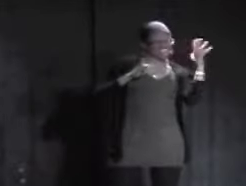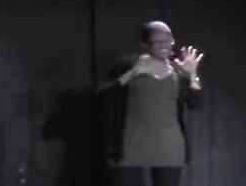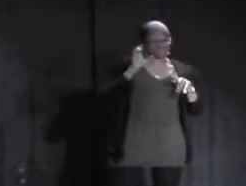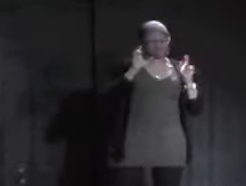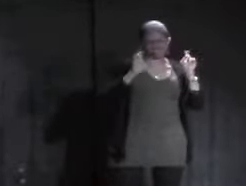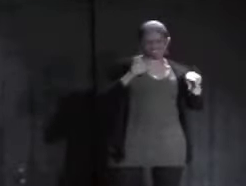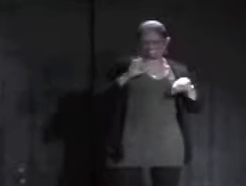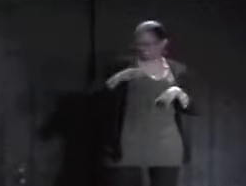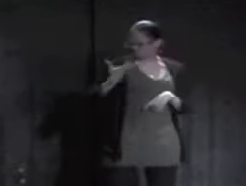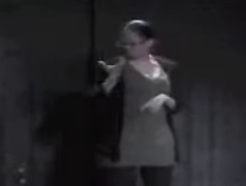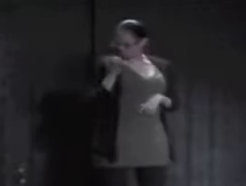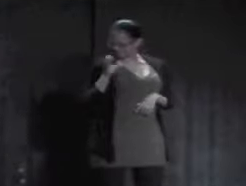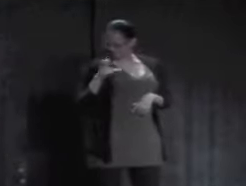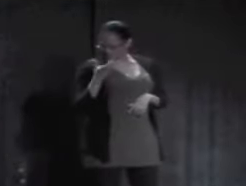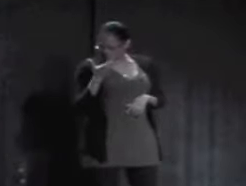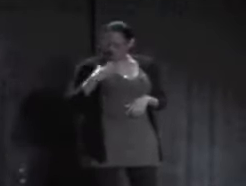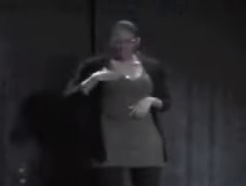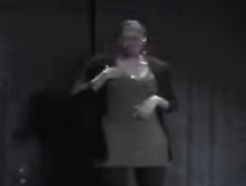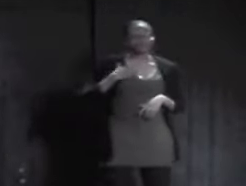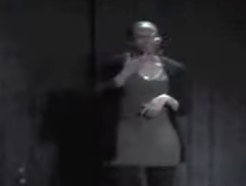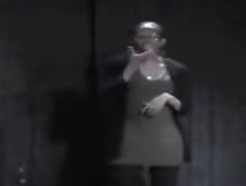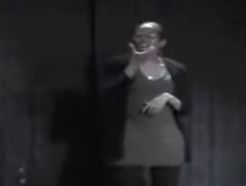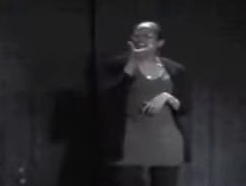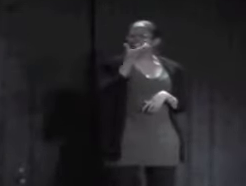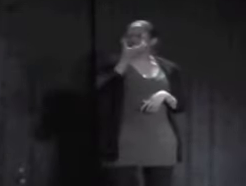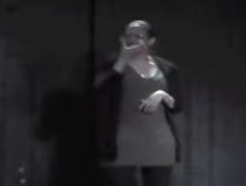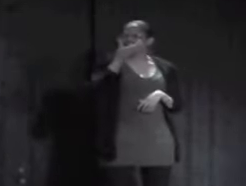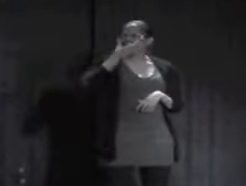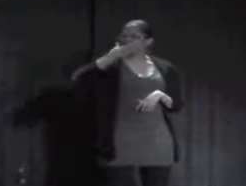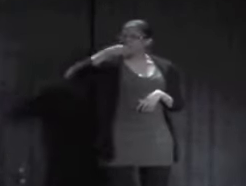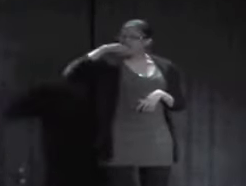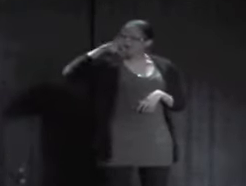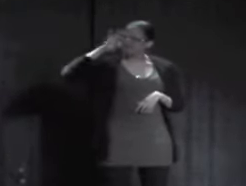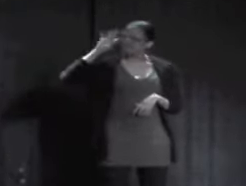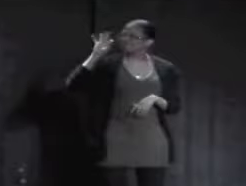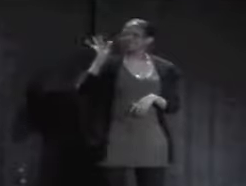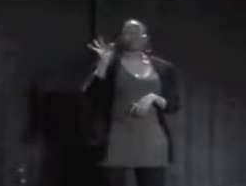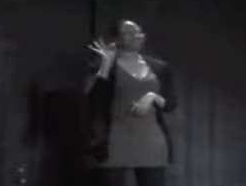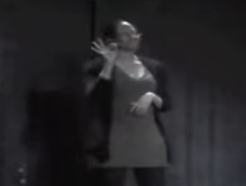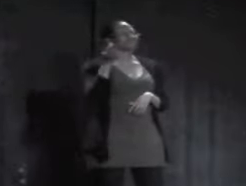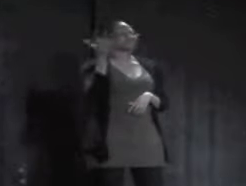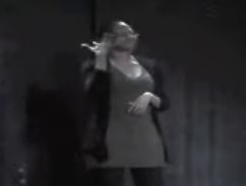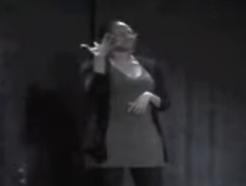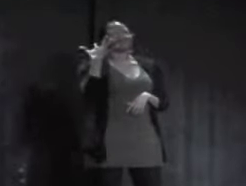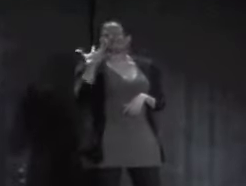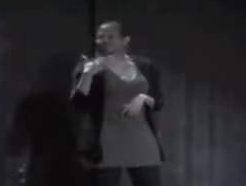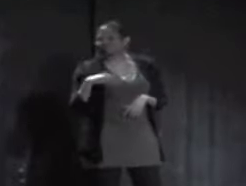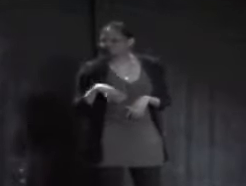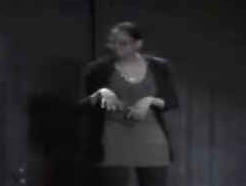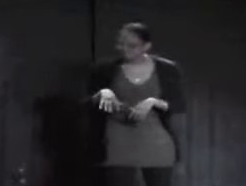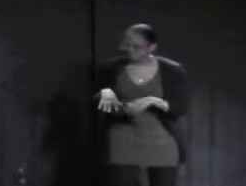Yeah, I think it's shiny now. Yeah, it's got to be really good and shiny. And then he starts eating his apple till it's all gone.